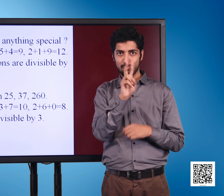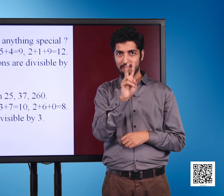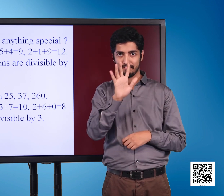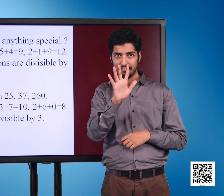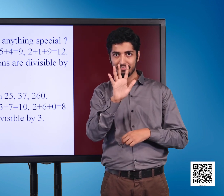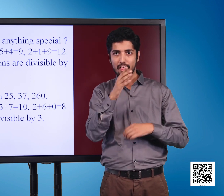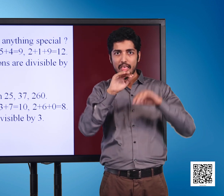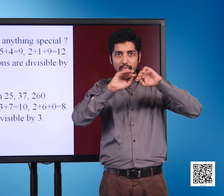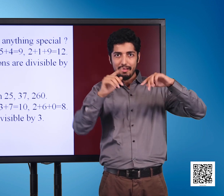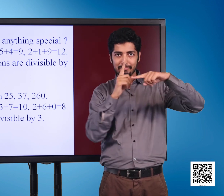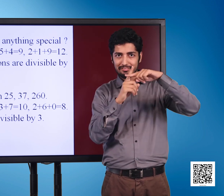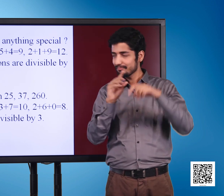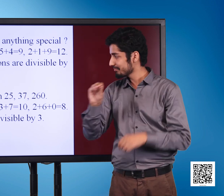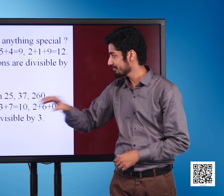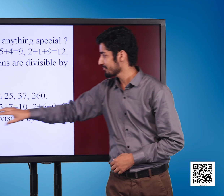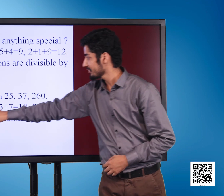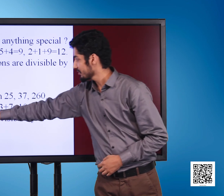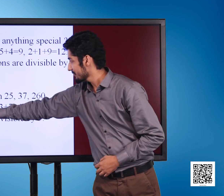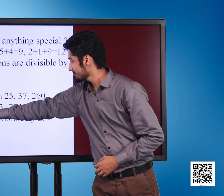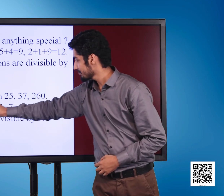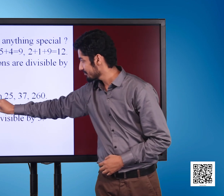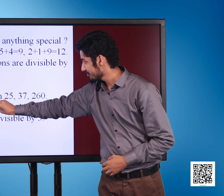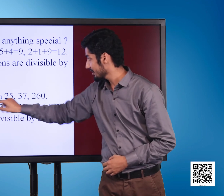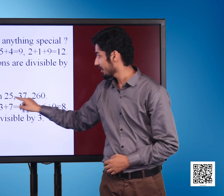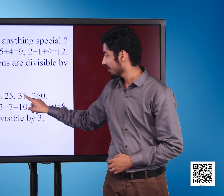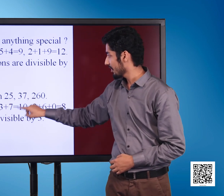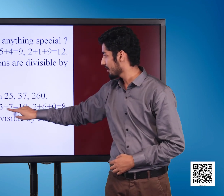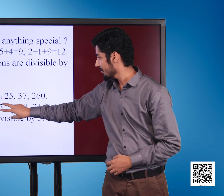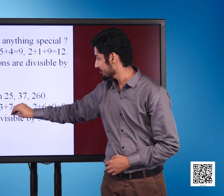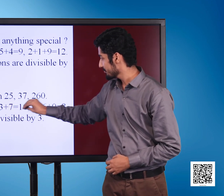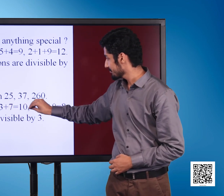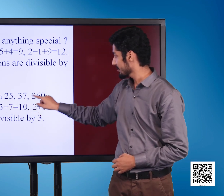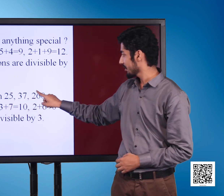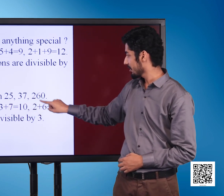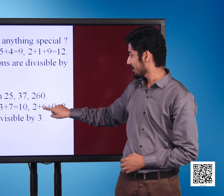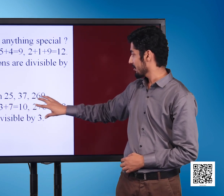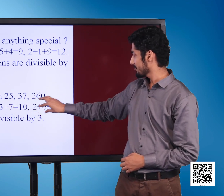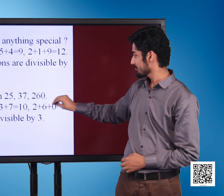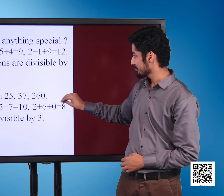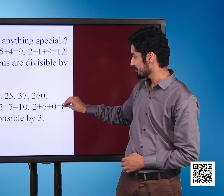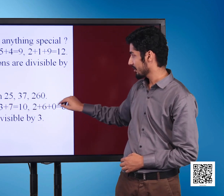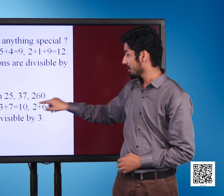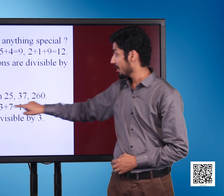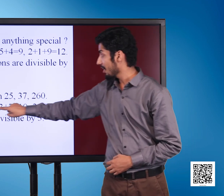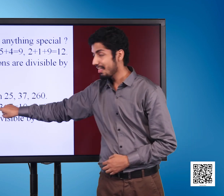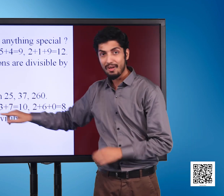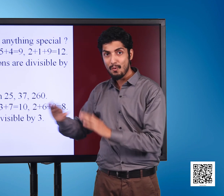We get 2 plus 5 is equal to 7, 3 plus 7 is equal to 10, 2 plus 6 plus 0 is equal to